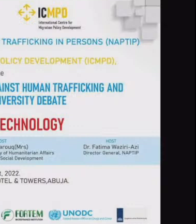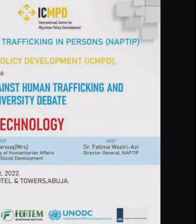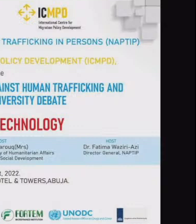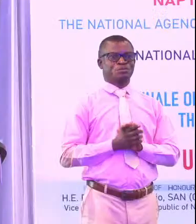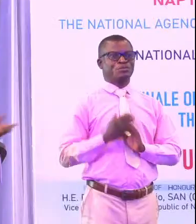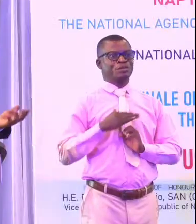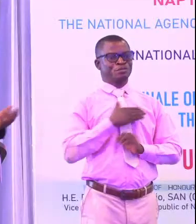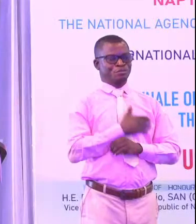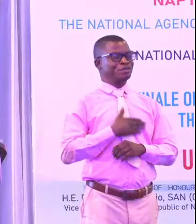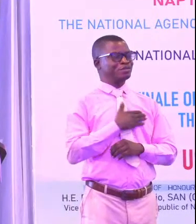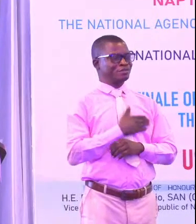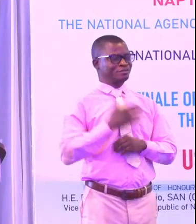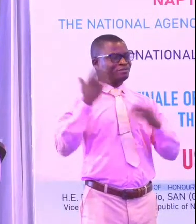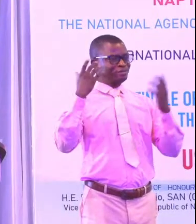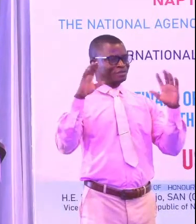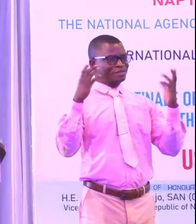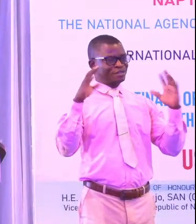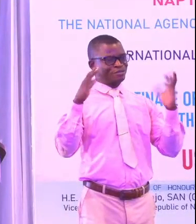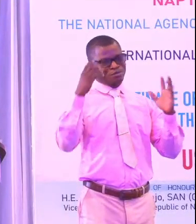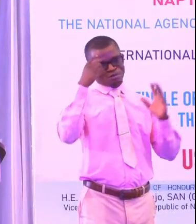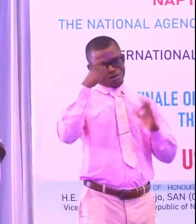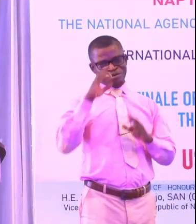Please put your hands together for our DG.